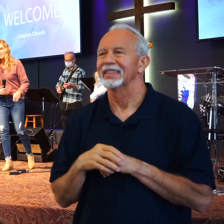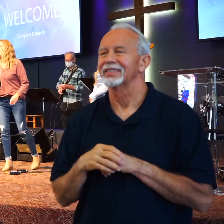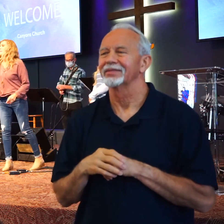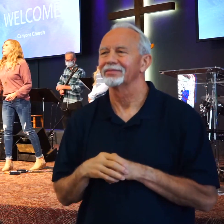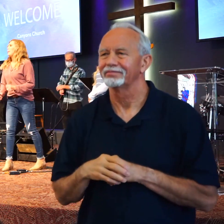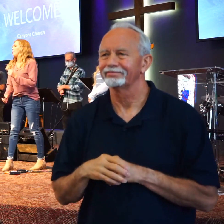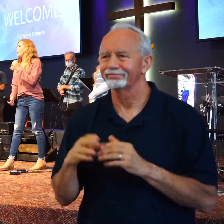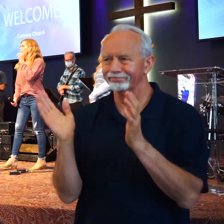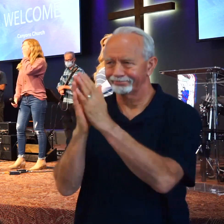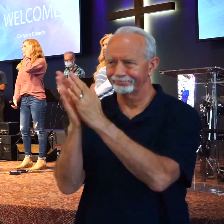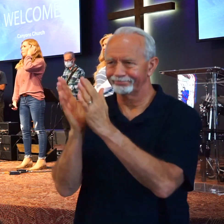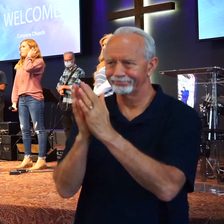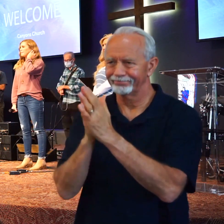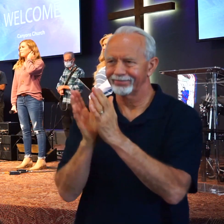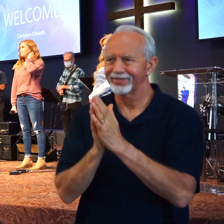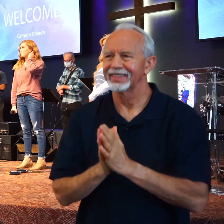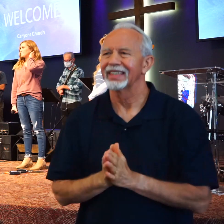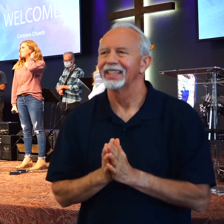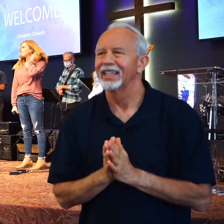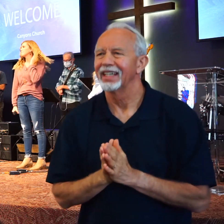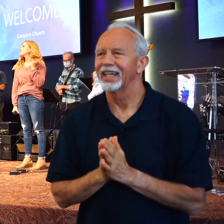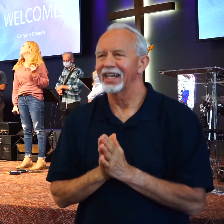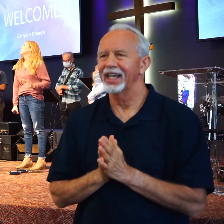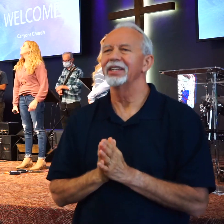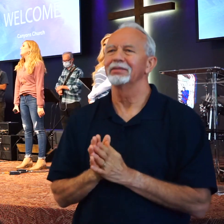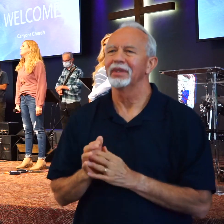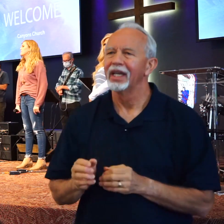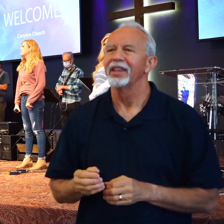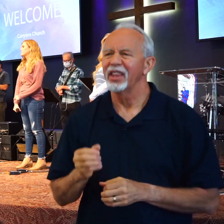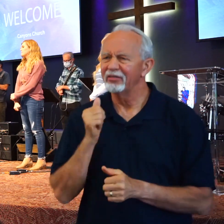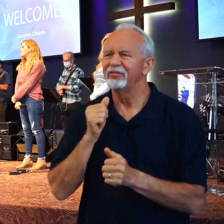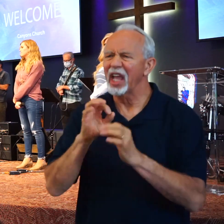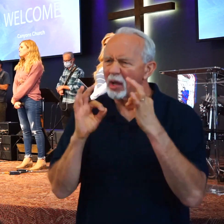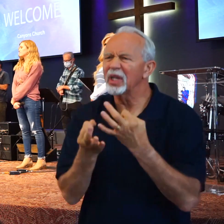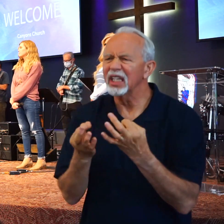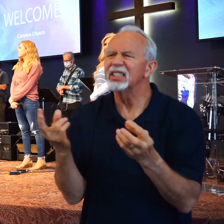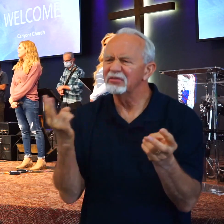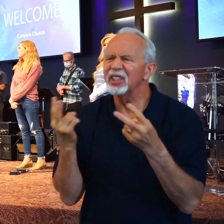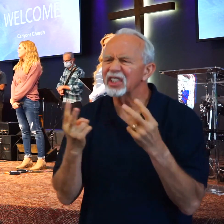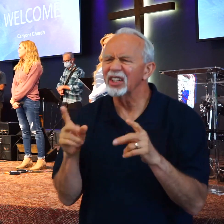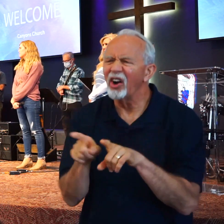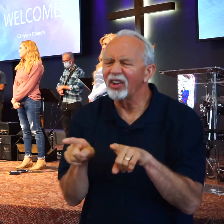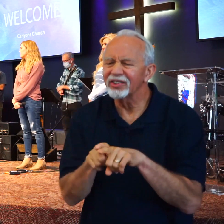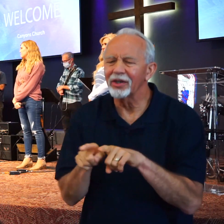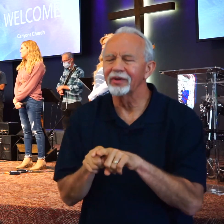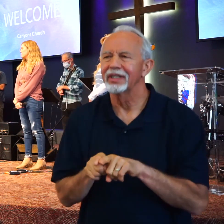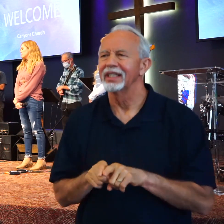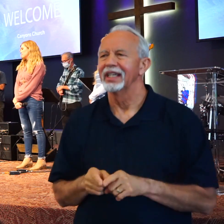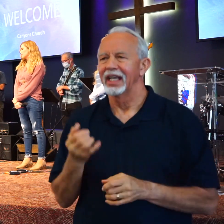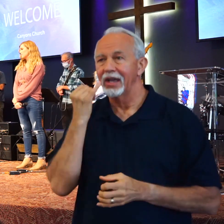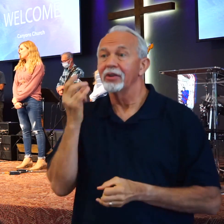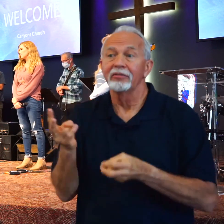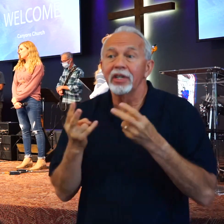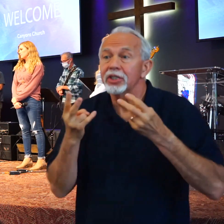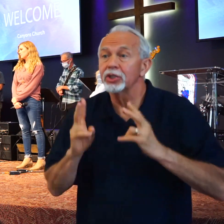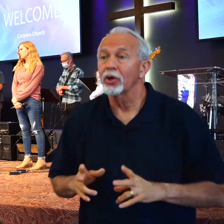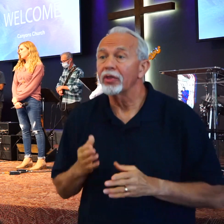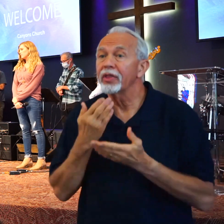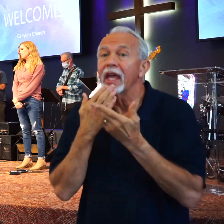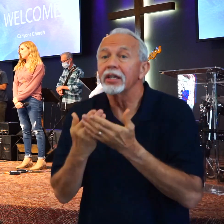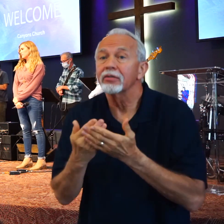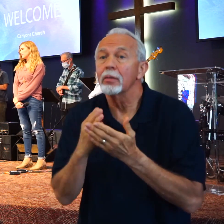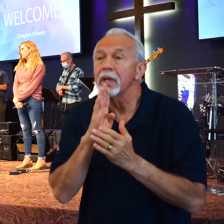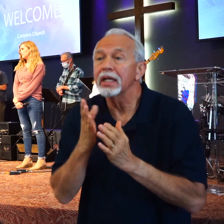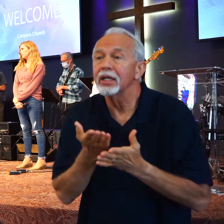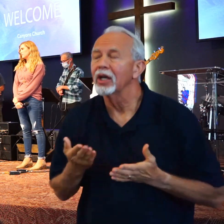Congratulations, guys, and has some family here visiting as well, so we're glad to have you. If you're a guest, thank you for being here this morning. We actually